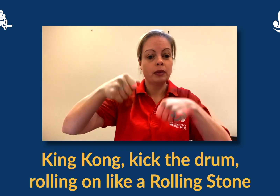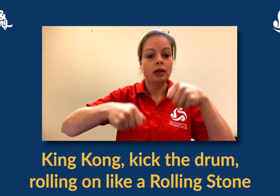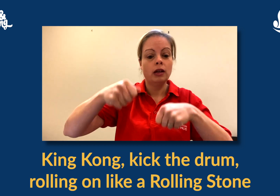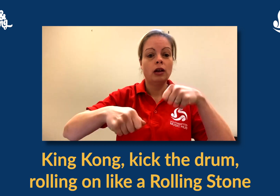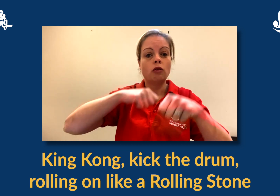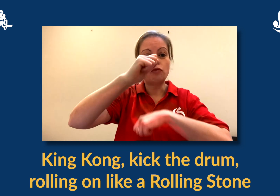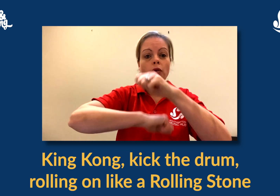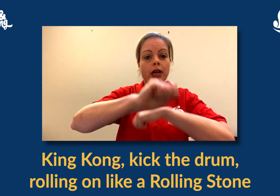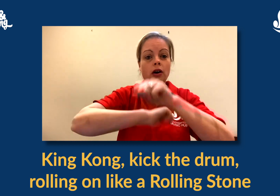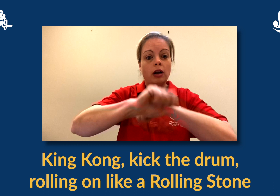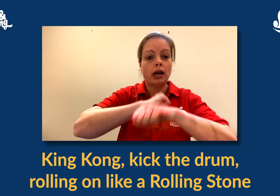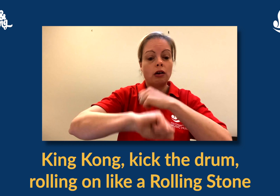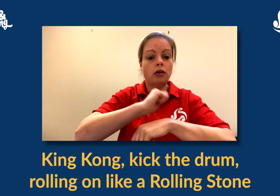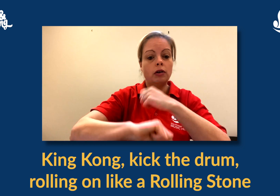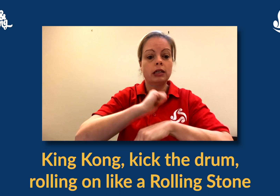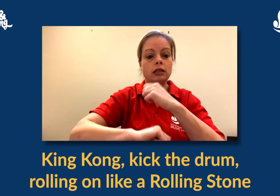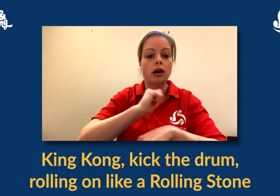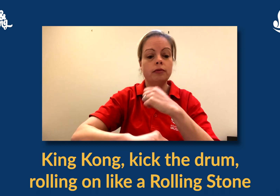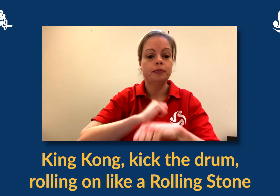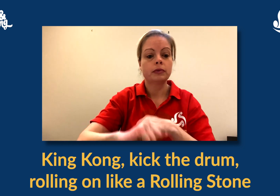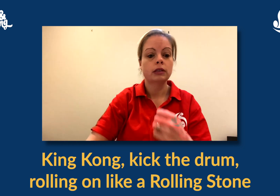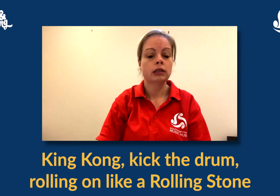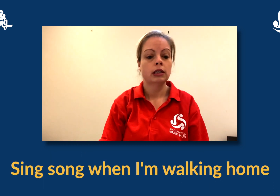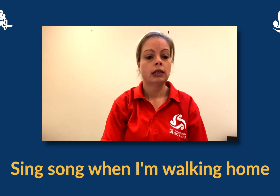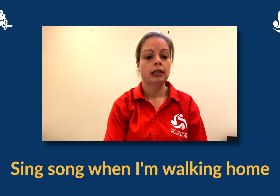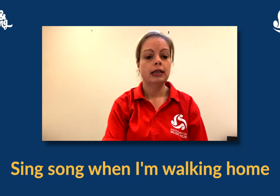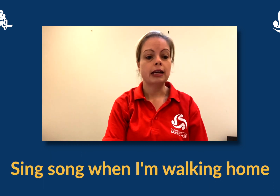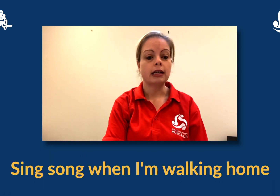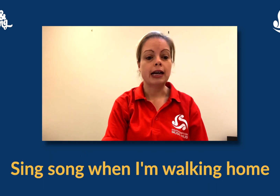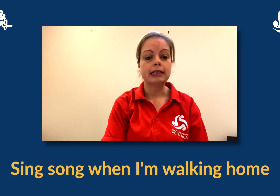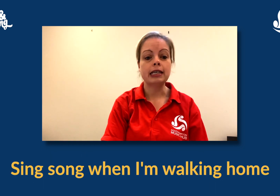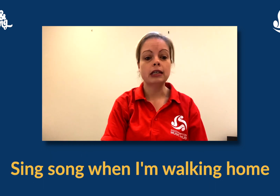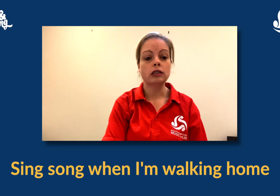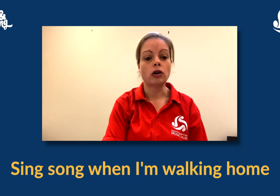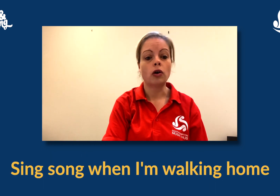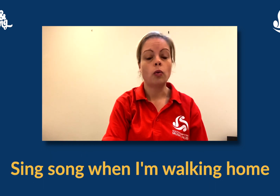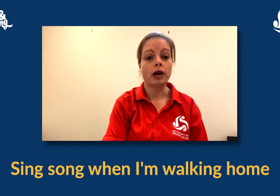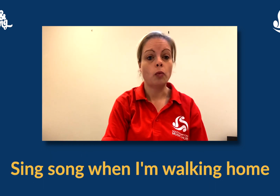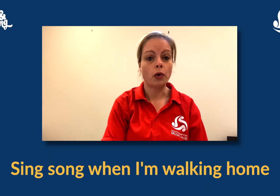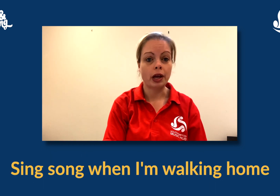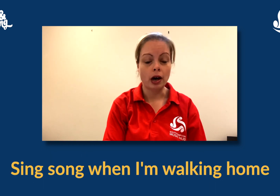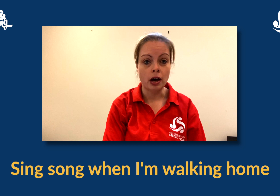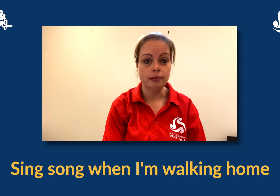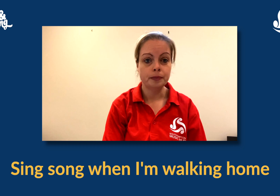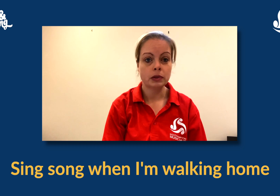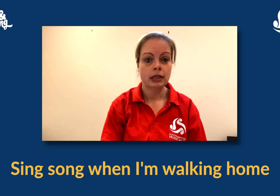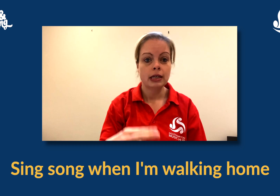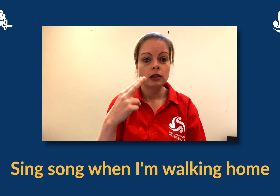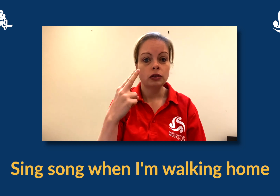drum, rolling on like a rolling stone. Next line, sing song when I'm walking